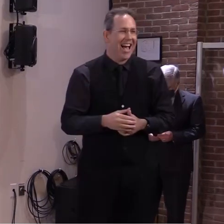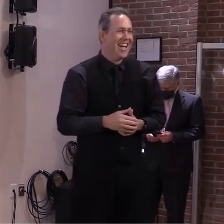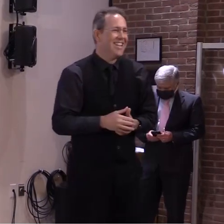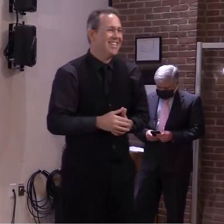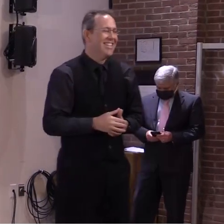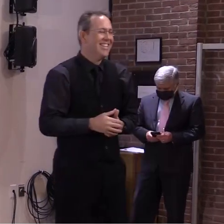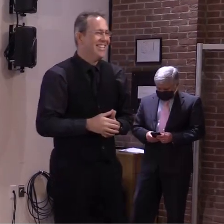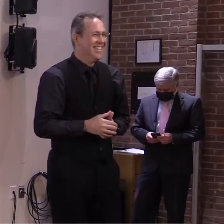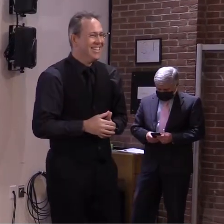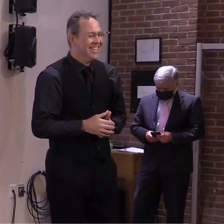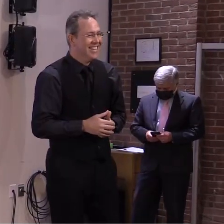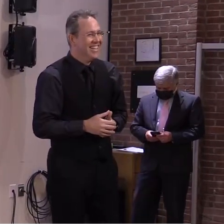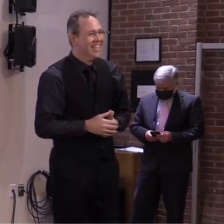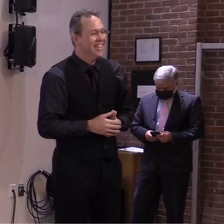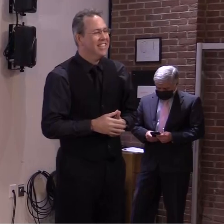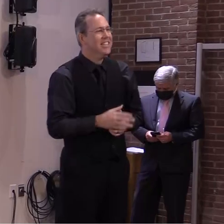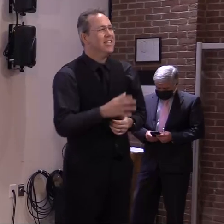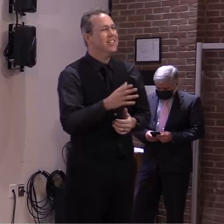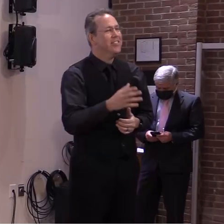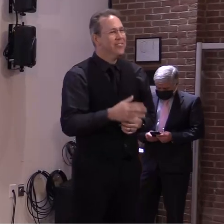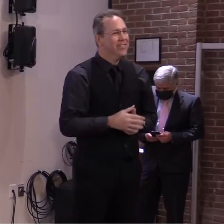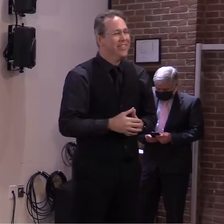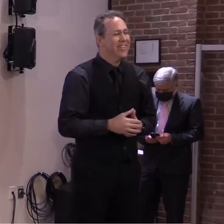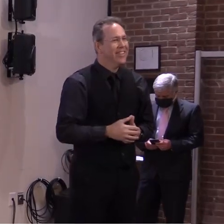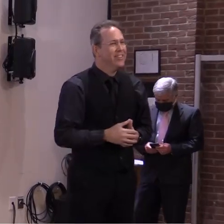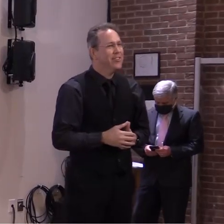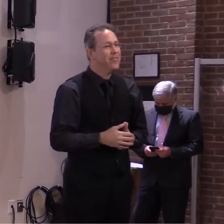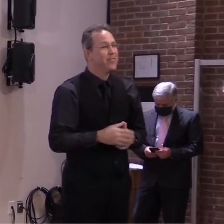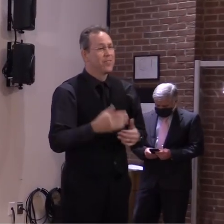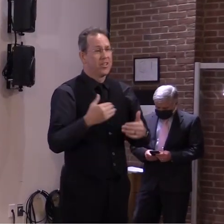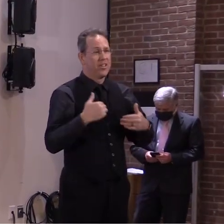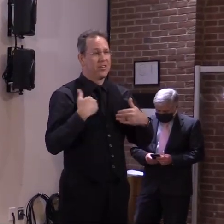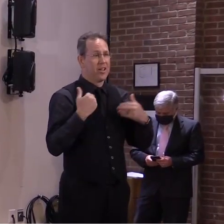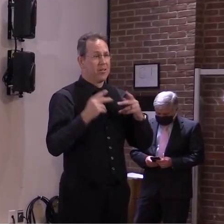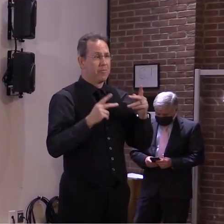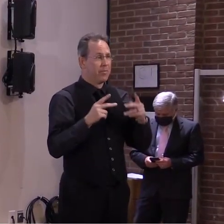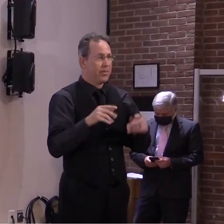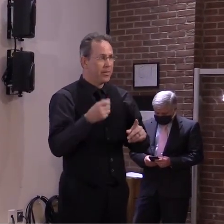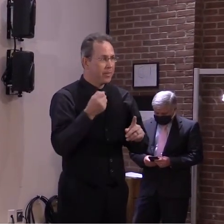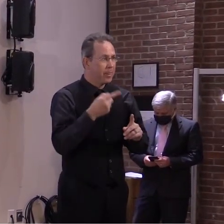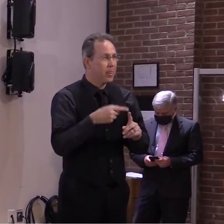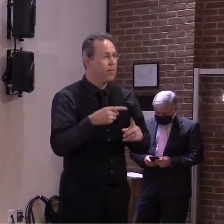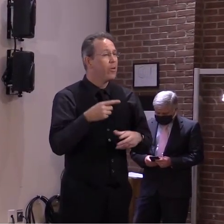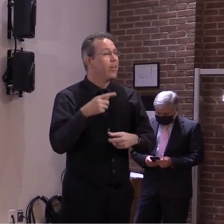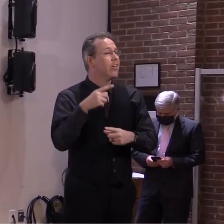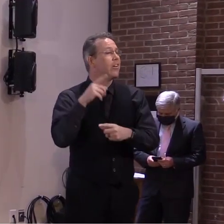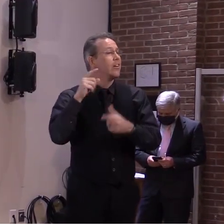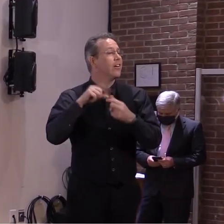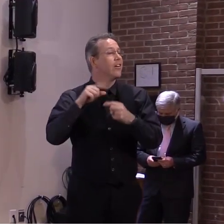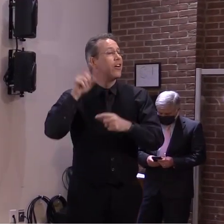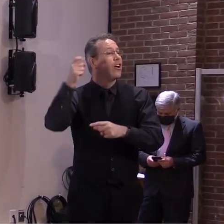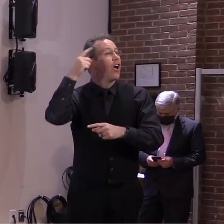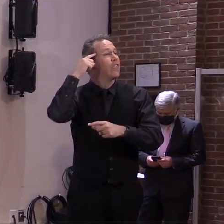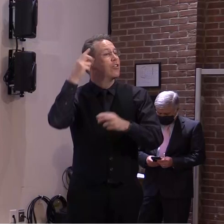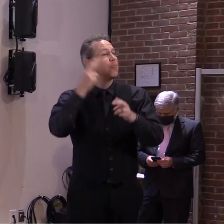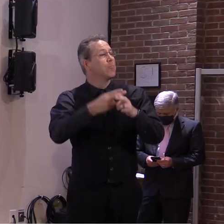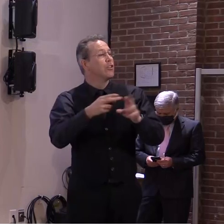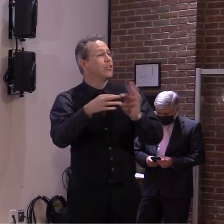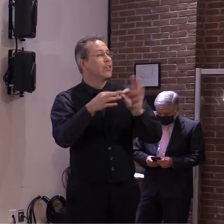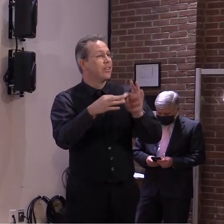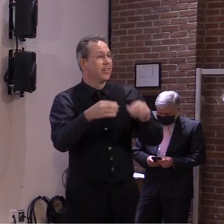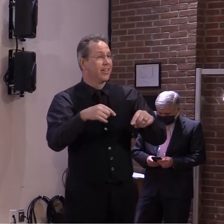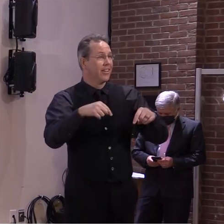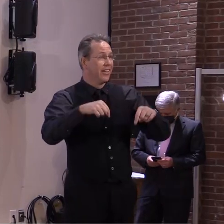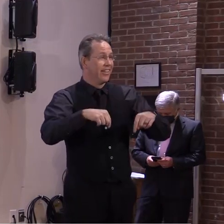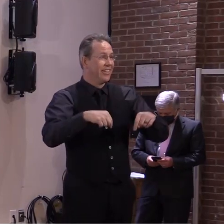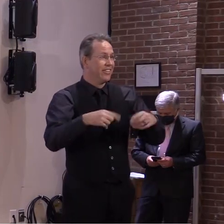Yeah, I mean, you know, I think the one line the governor said that's most important is the game has changed.